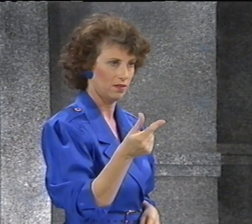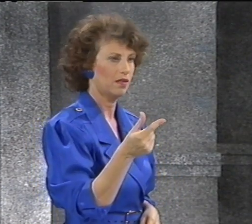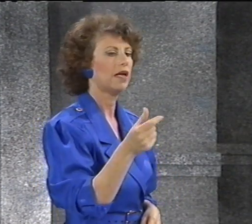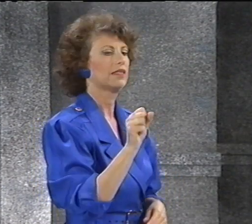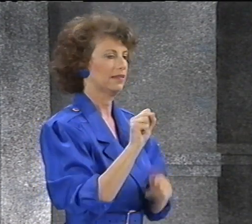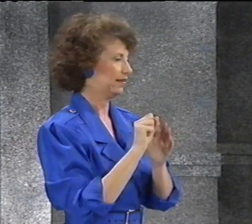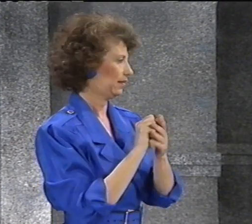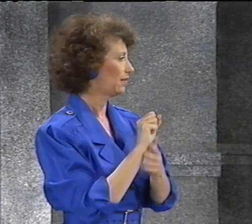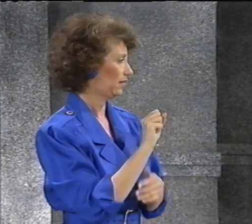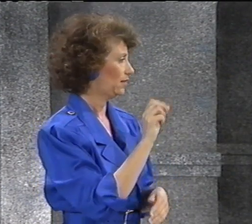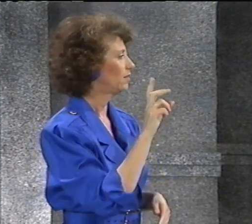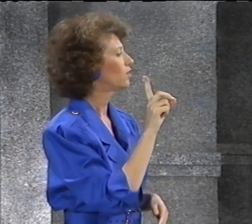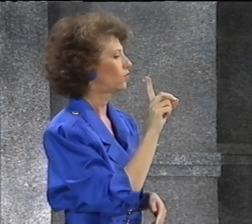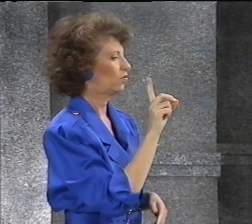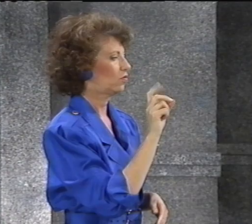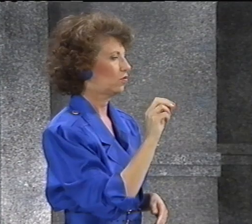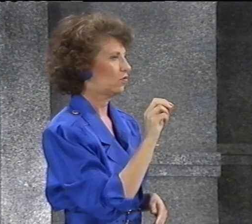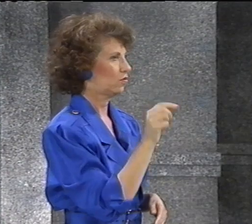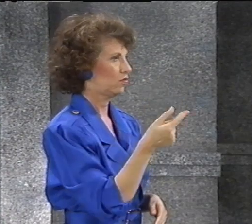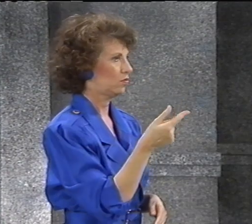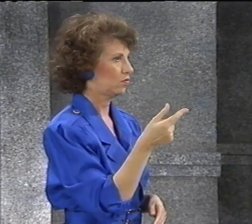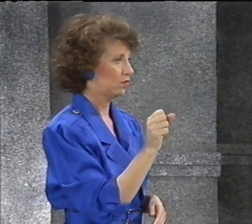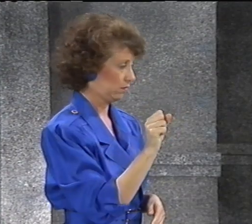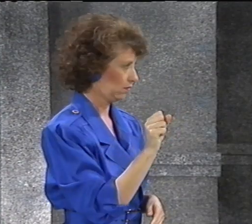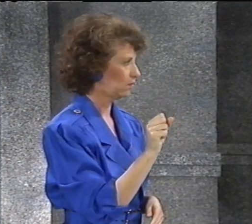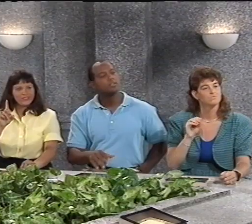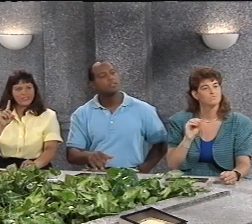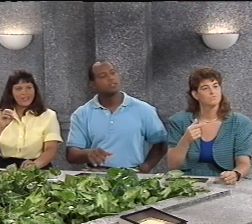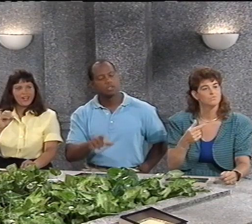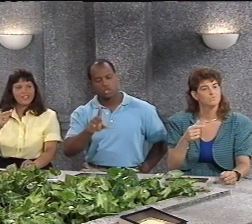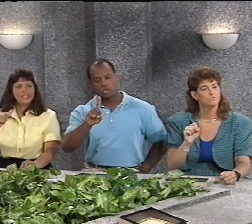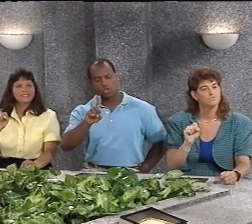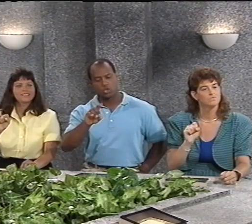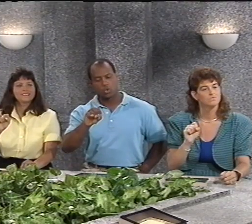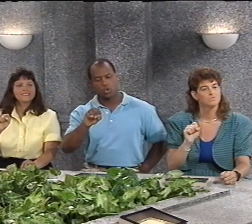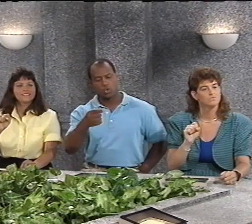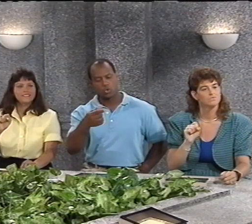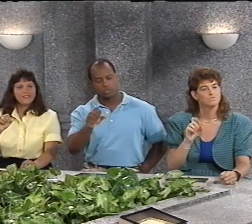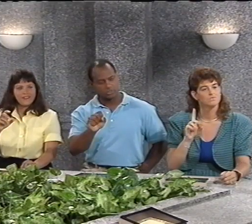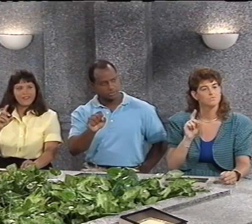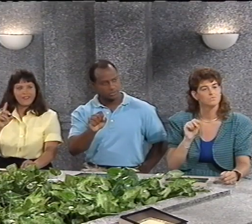Now the S, the last letter in this sentence.